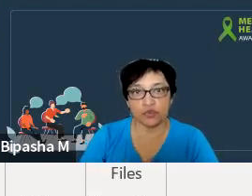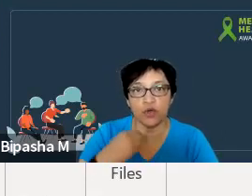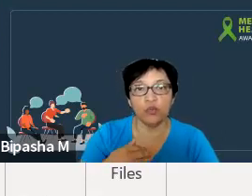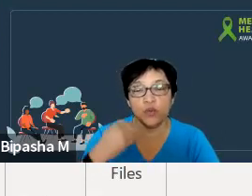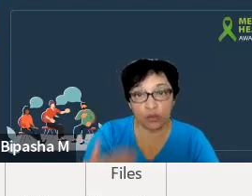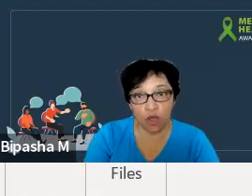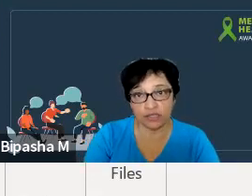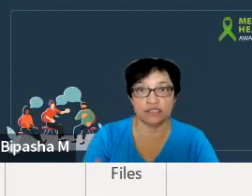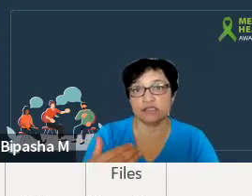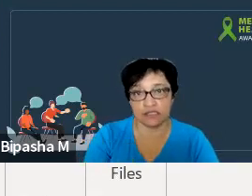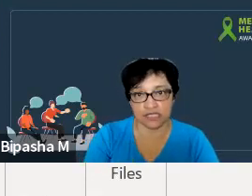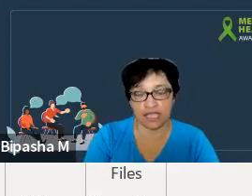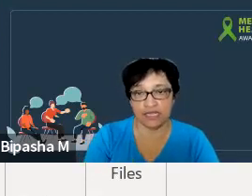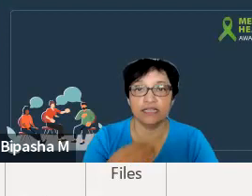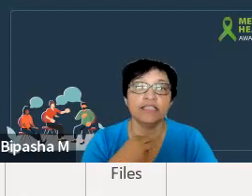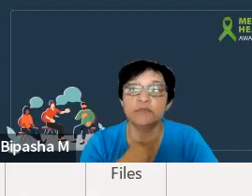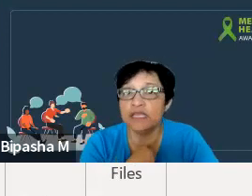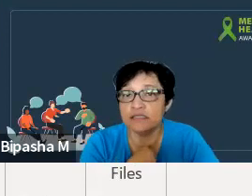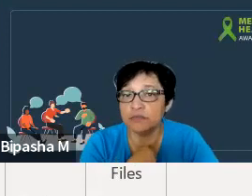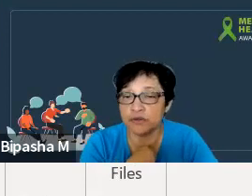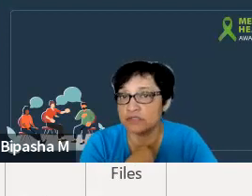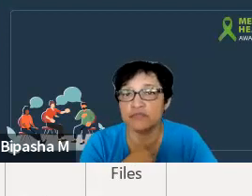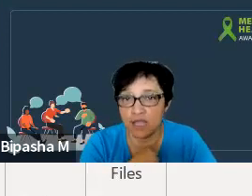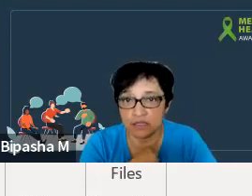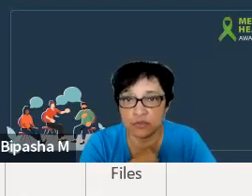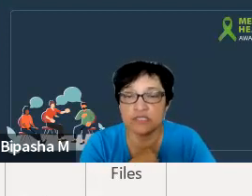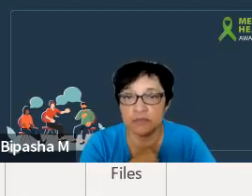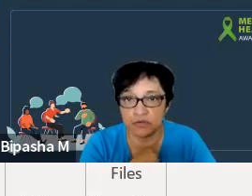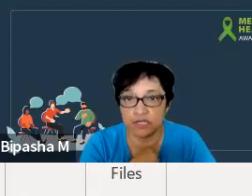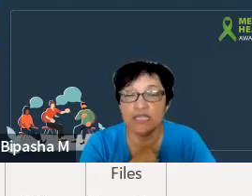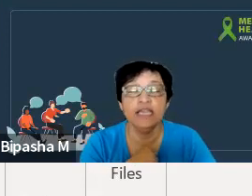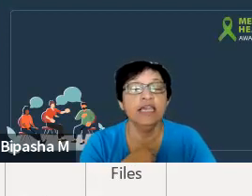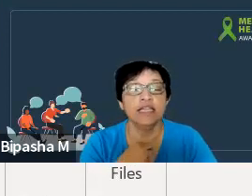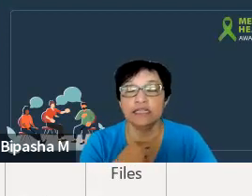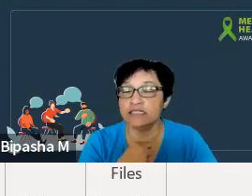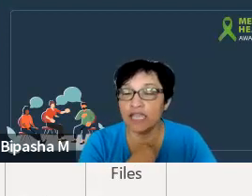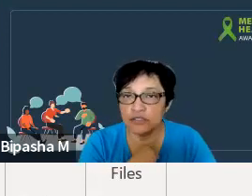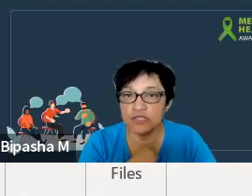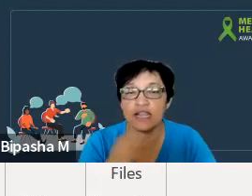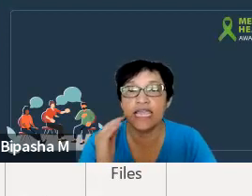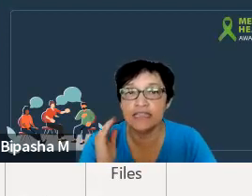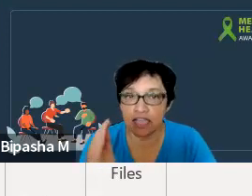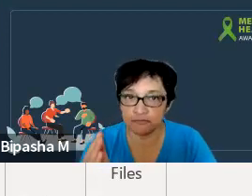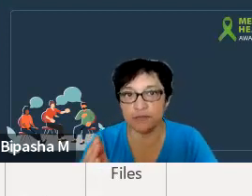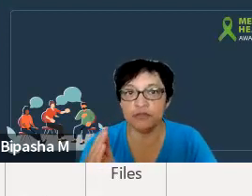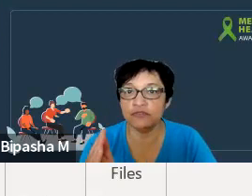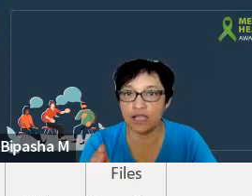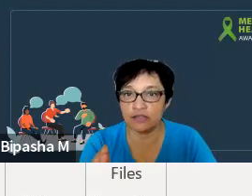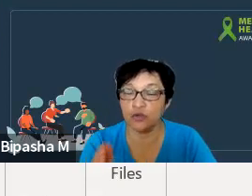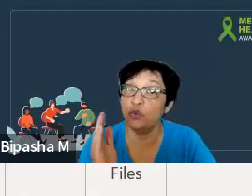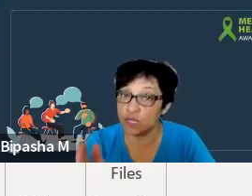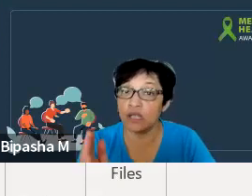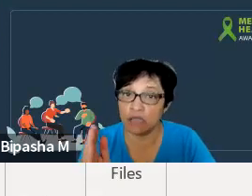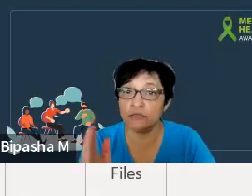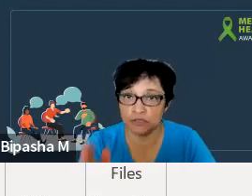us. It's what we want as a society. And I speak as a person of color who's an immigrant, and I can tell you there are enough people of